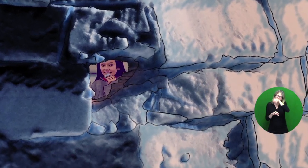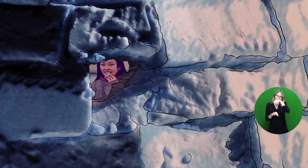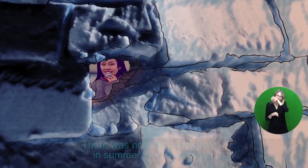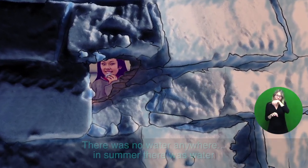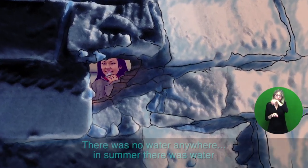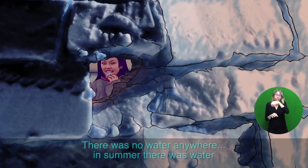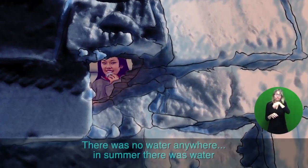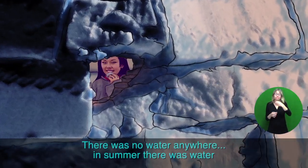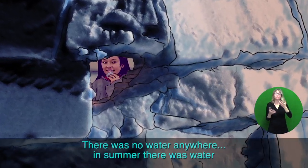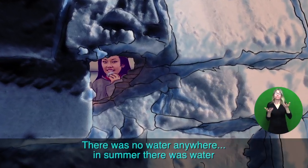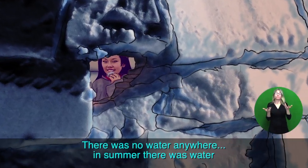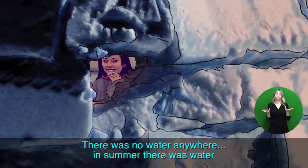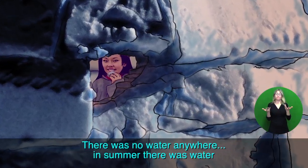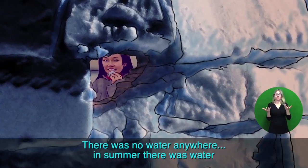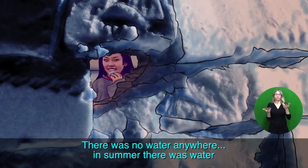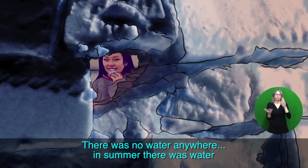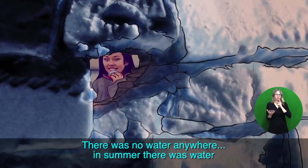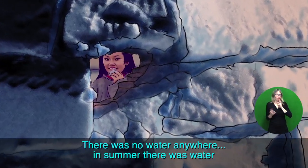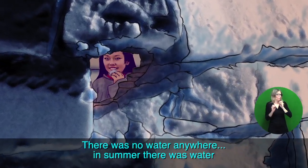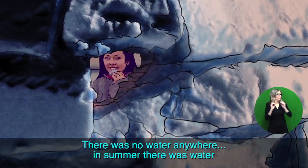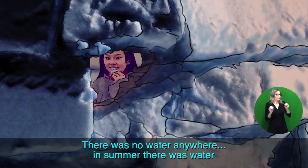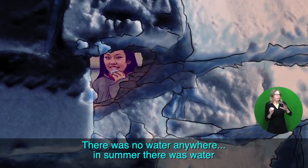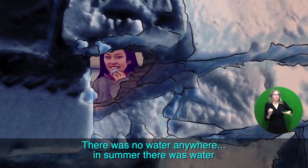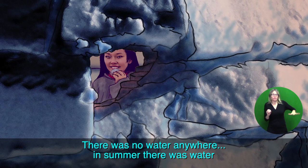There were no water anywhere.